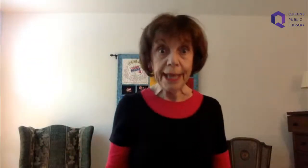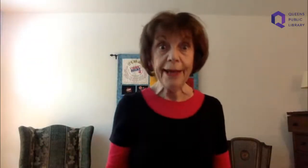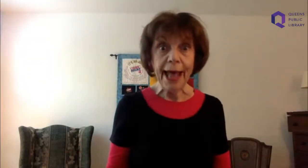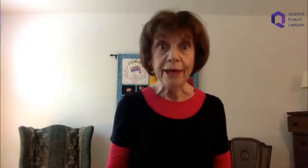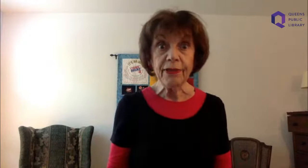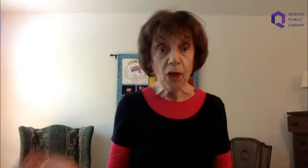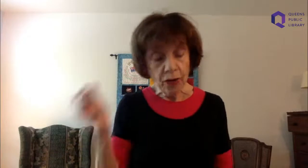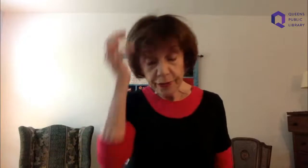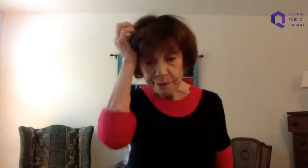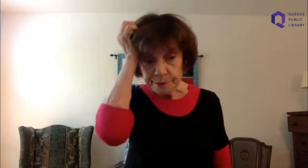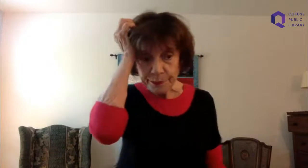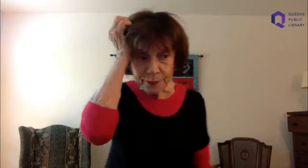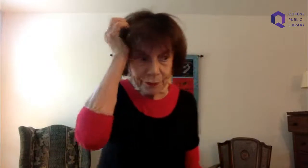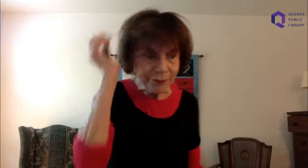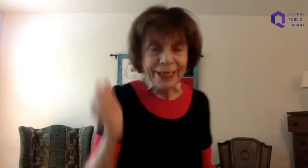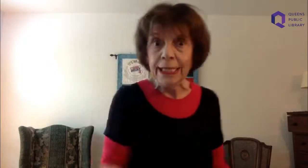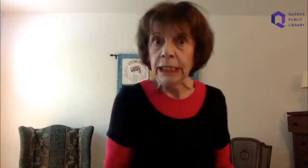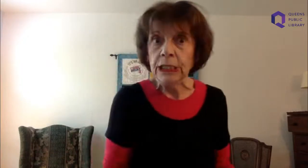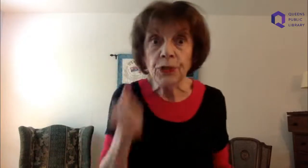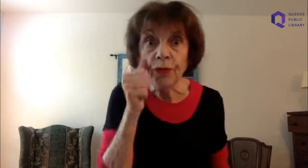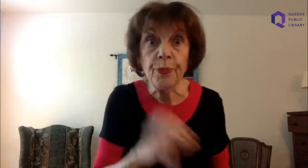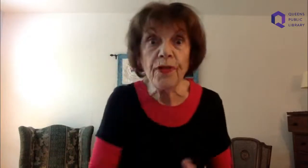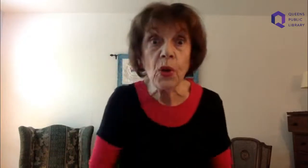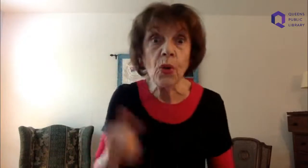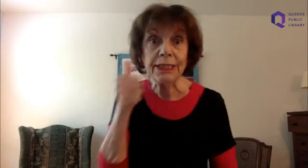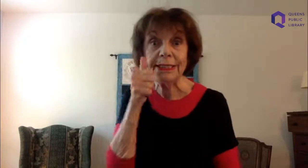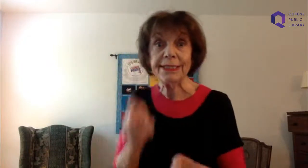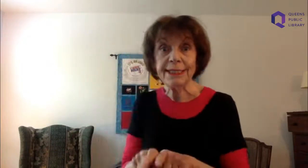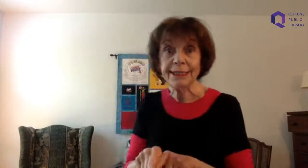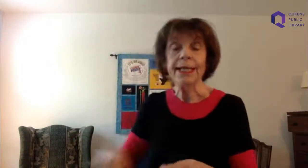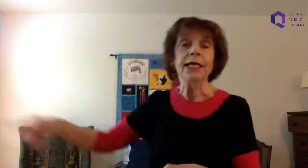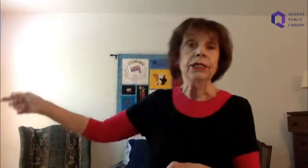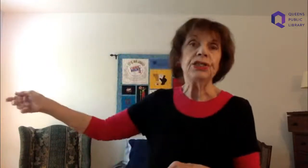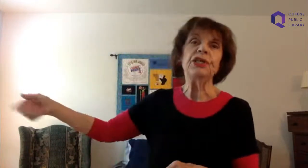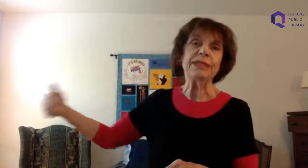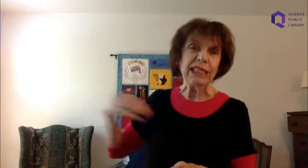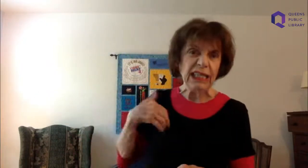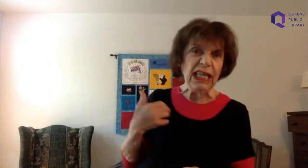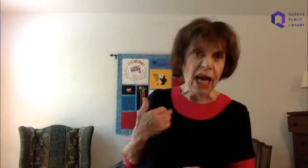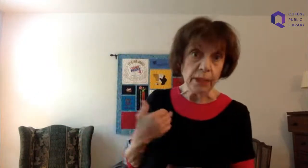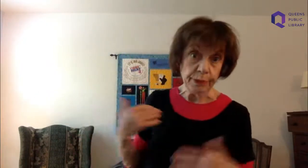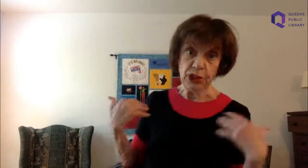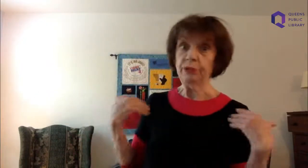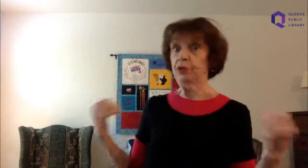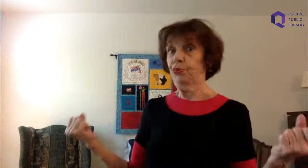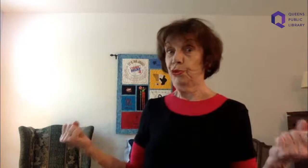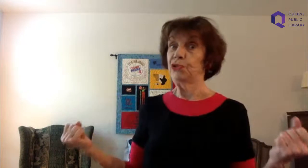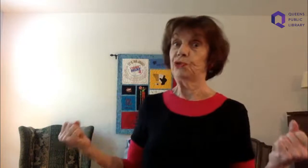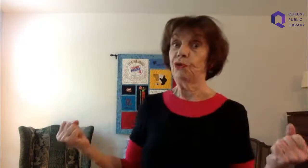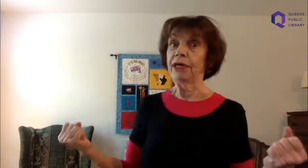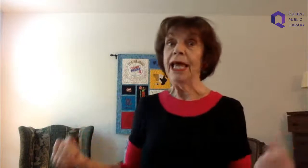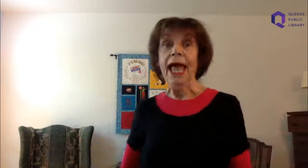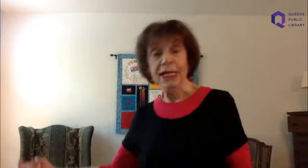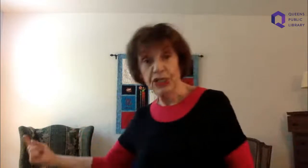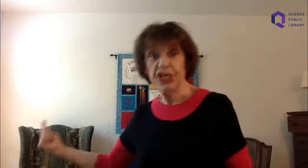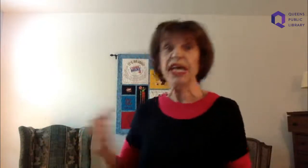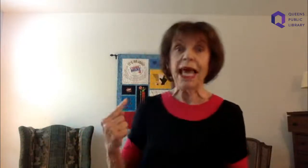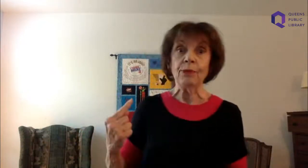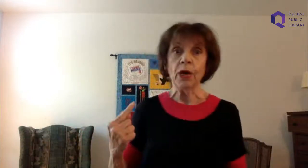Get it out of the earth. So the brother called his sister. She was a little younger, but she was pretty strong. And she came